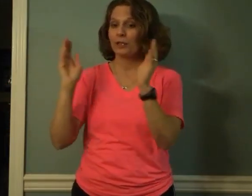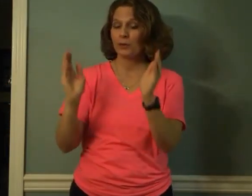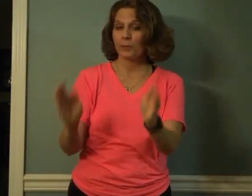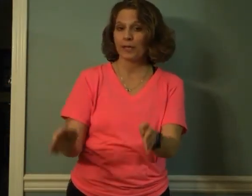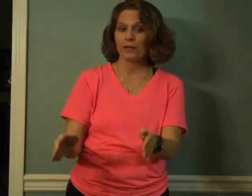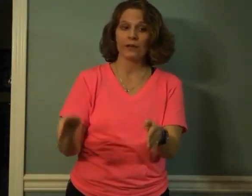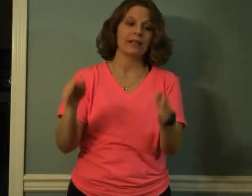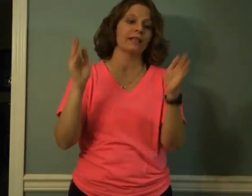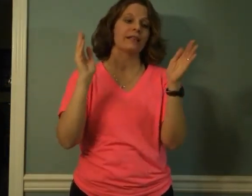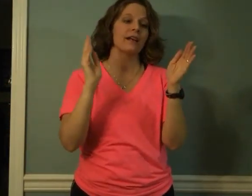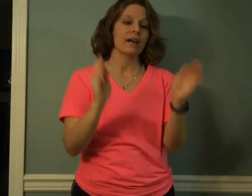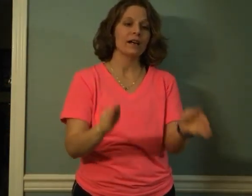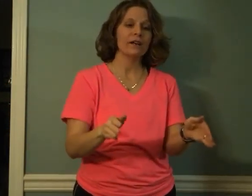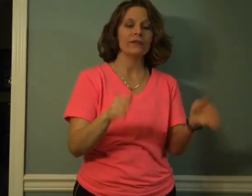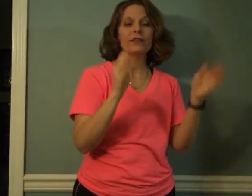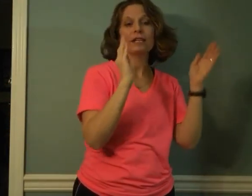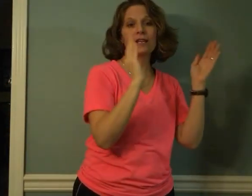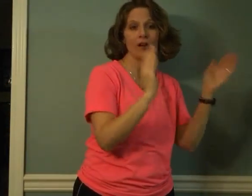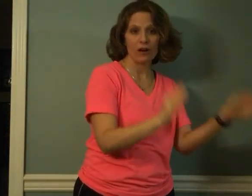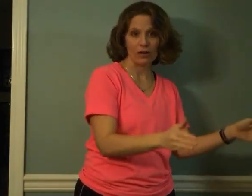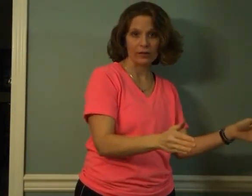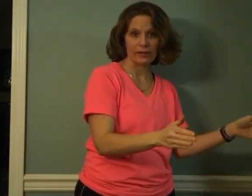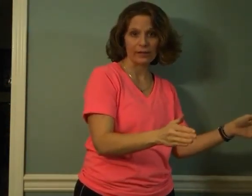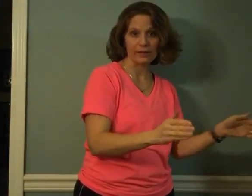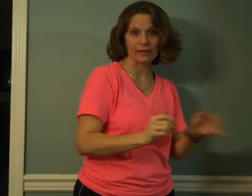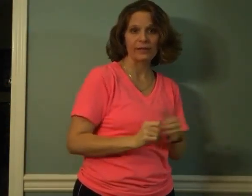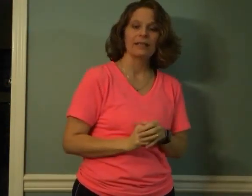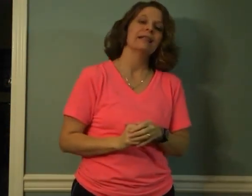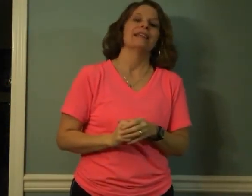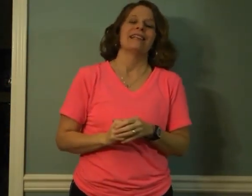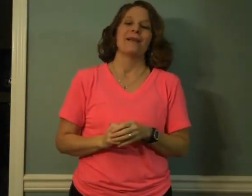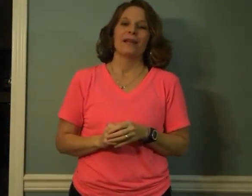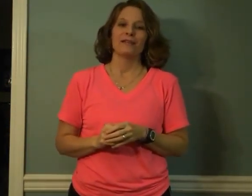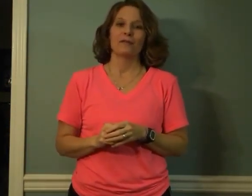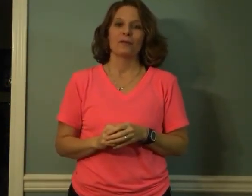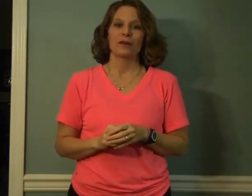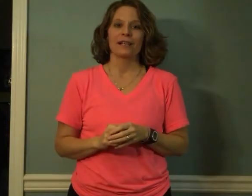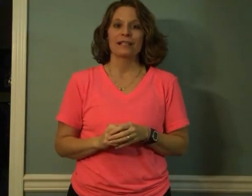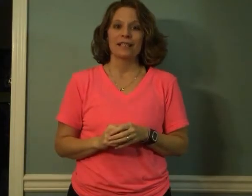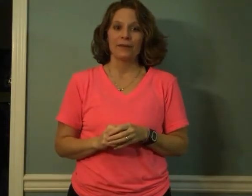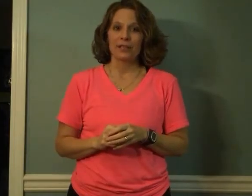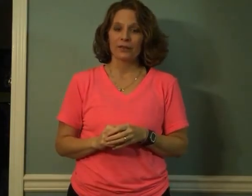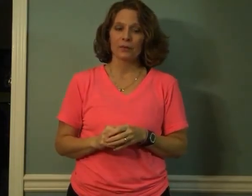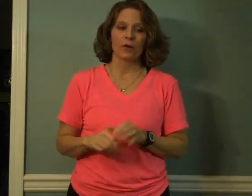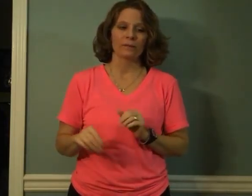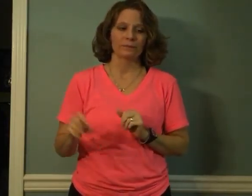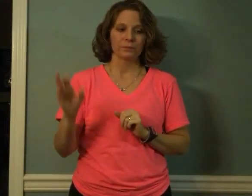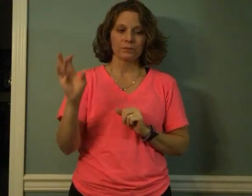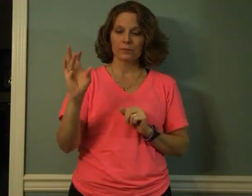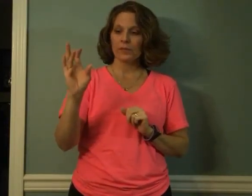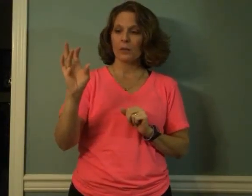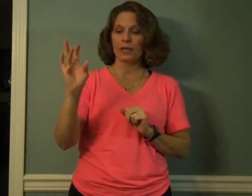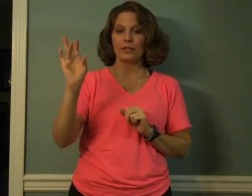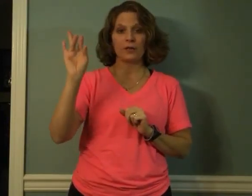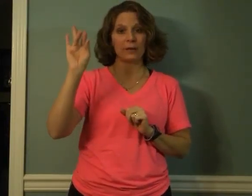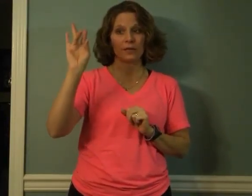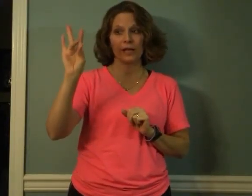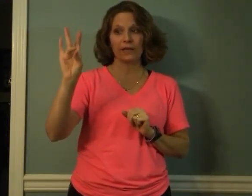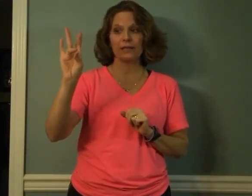Classical Period of the Arts. And then for 7 Years' War, we're going to do the number 7 in sign